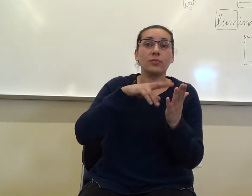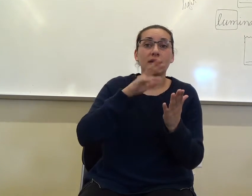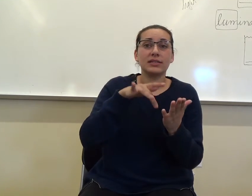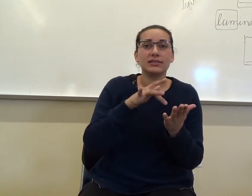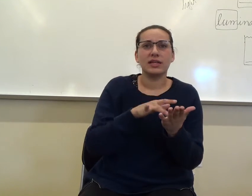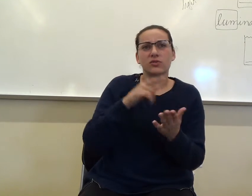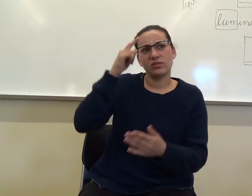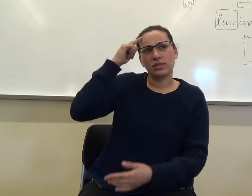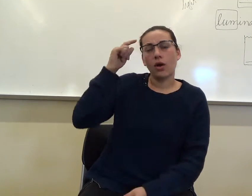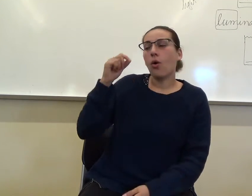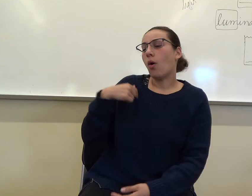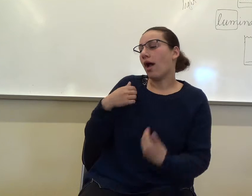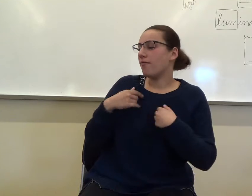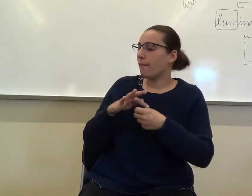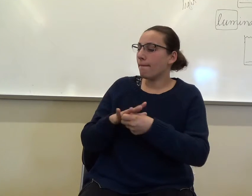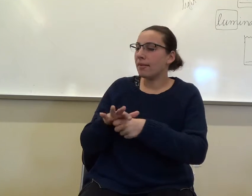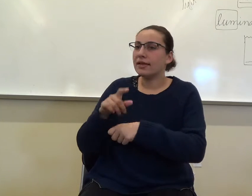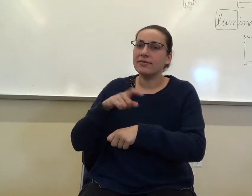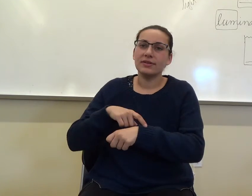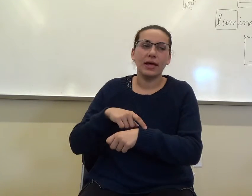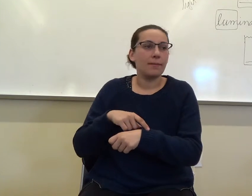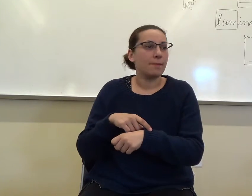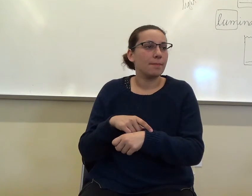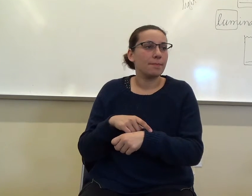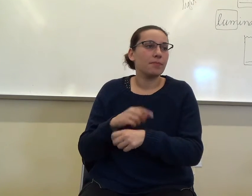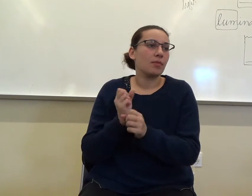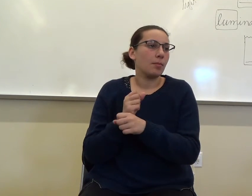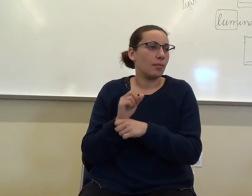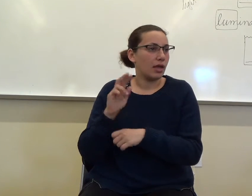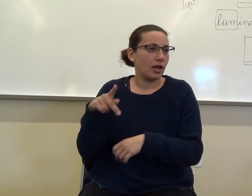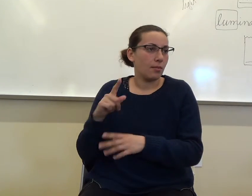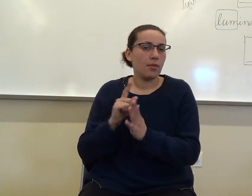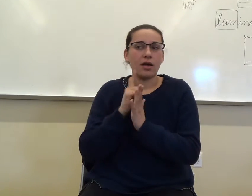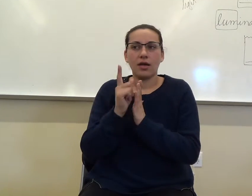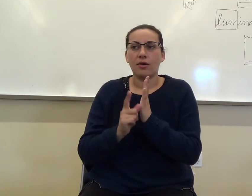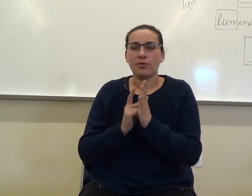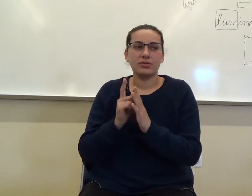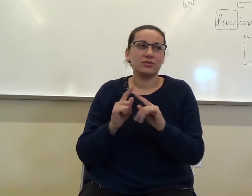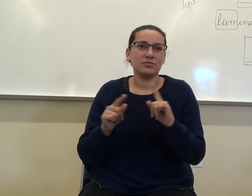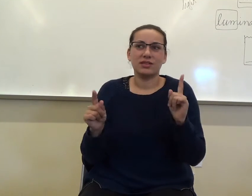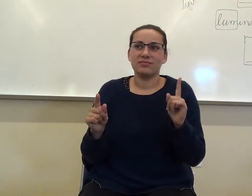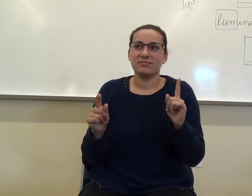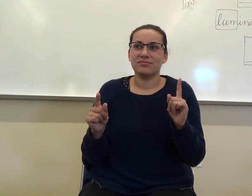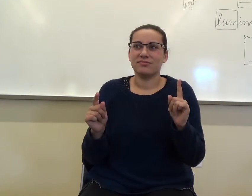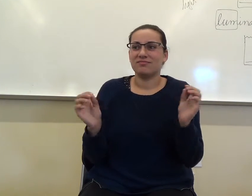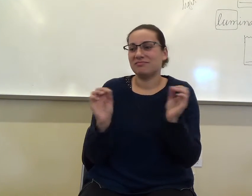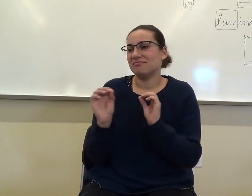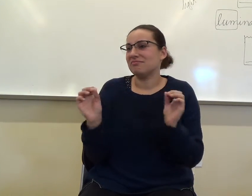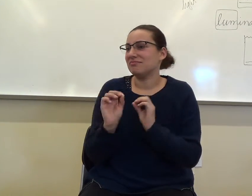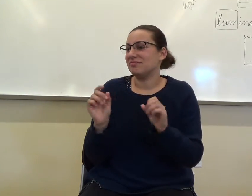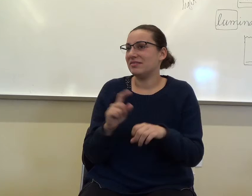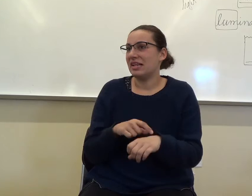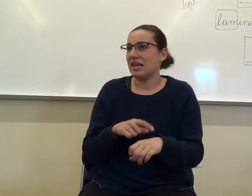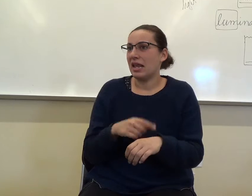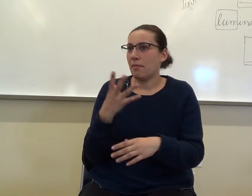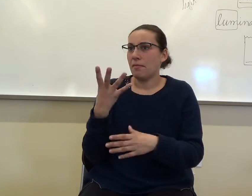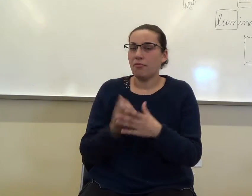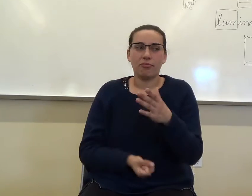have time to get down there and make up those hours. And then all of a sudden, there's not going to be any time. So I just like to call people's attention to that.